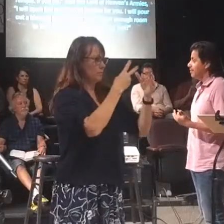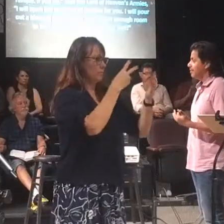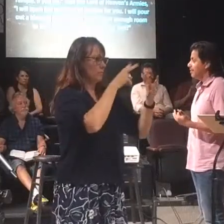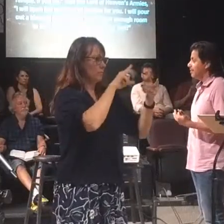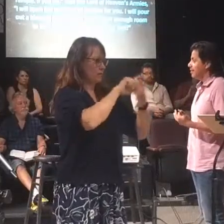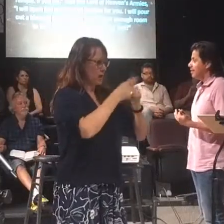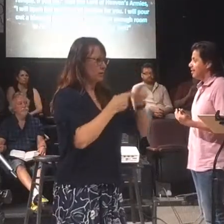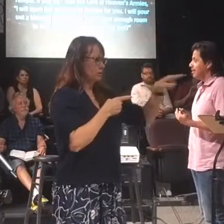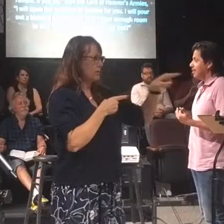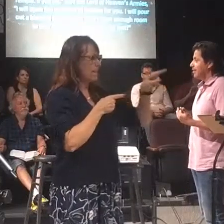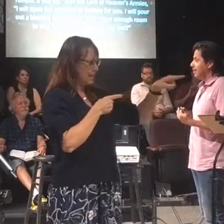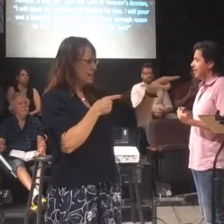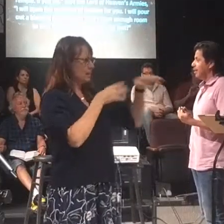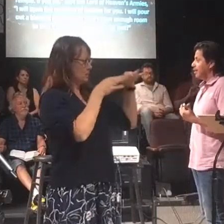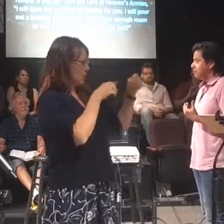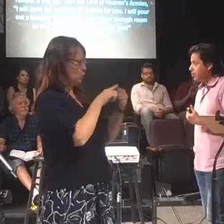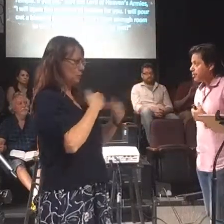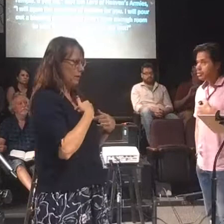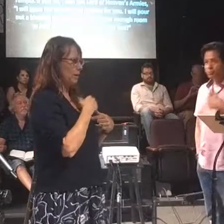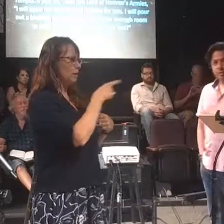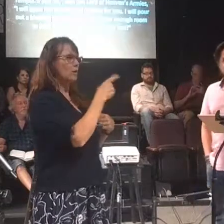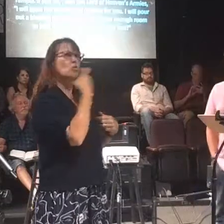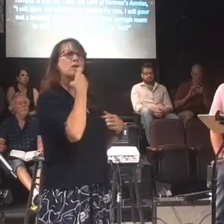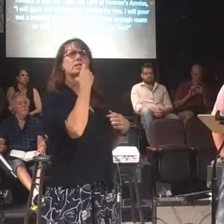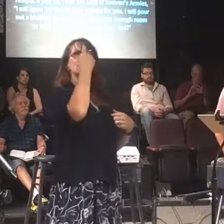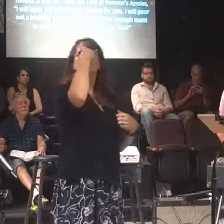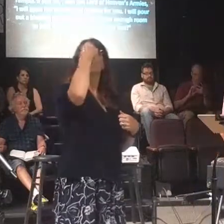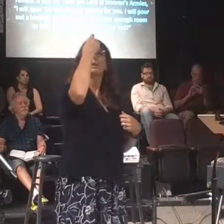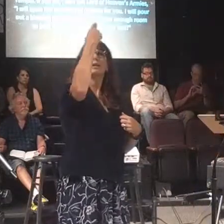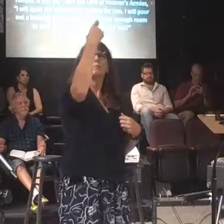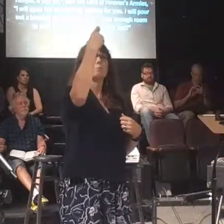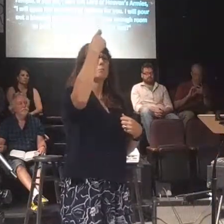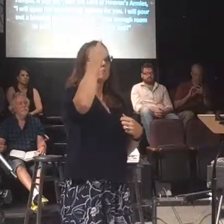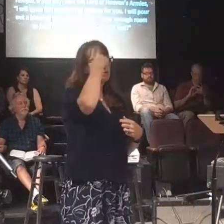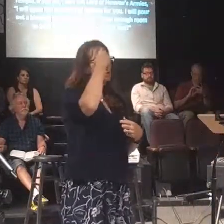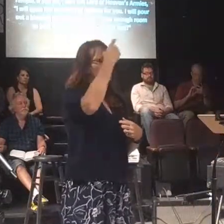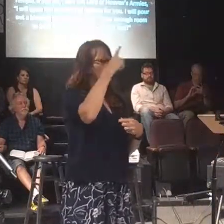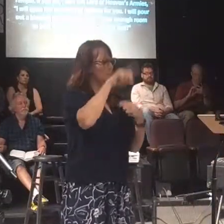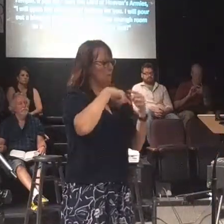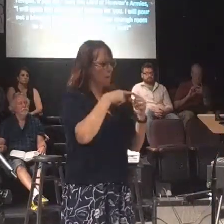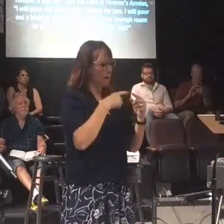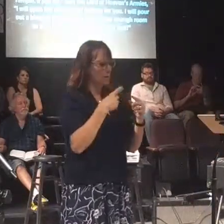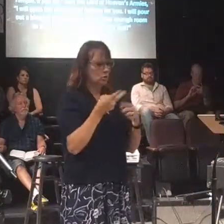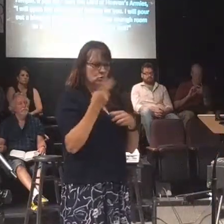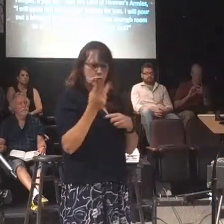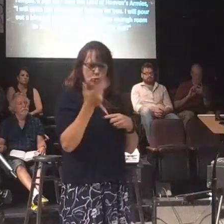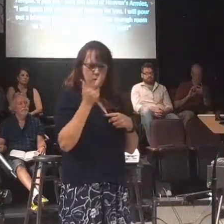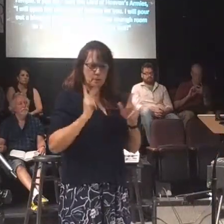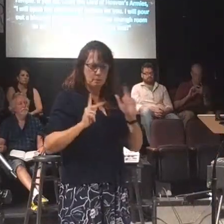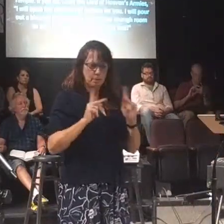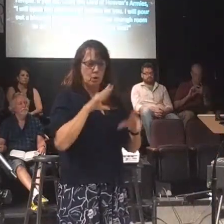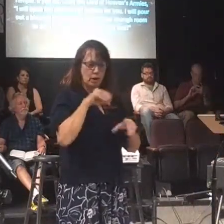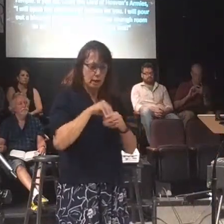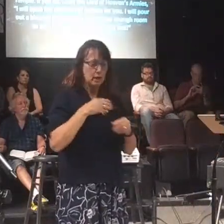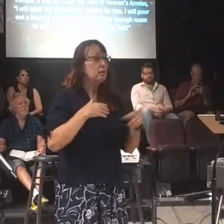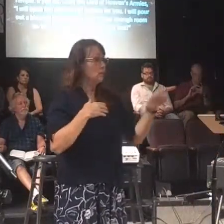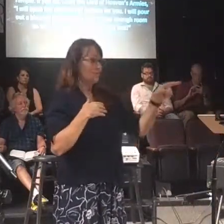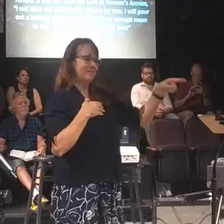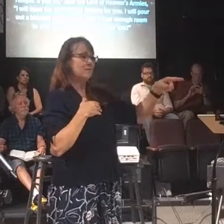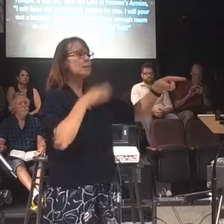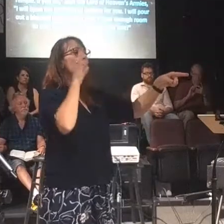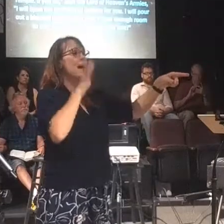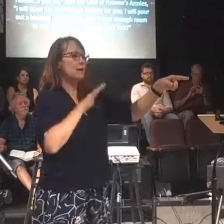dream. I had this very surreal dream about two or three people in my congregation," this was the leader of that